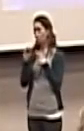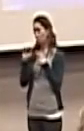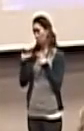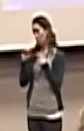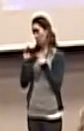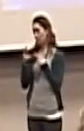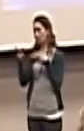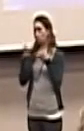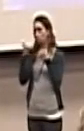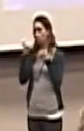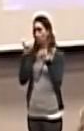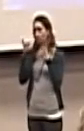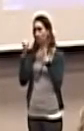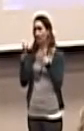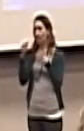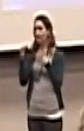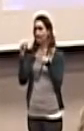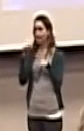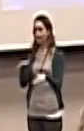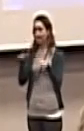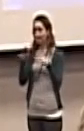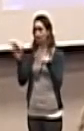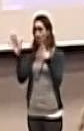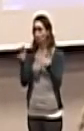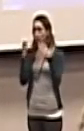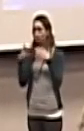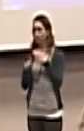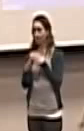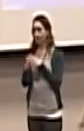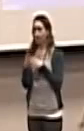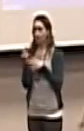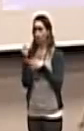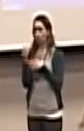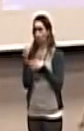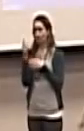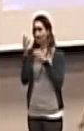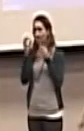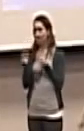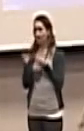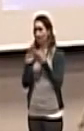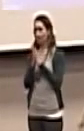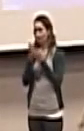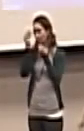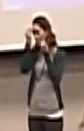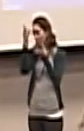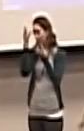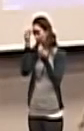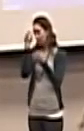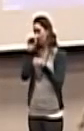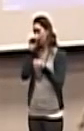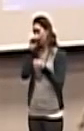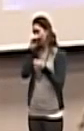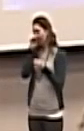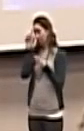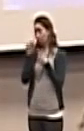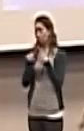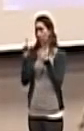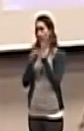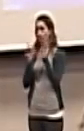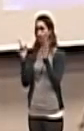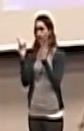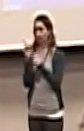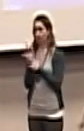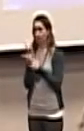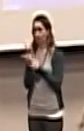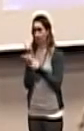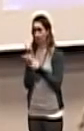of the sea and the storm and the fish, and so he chose to be obedient after all. To Jesus,